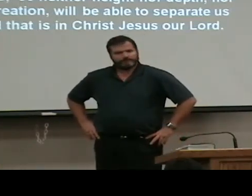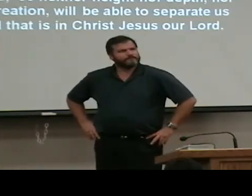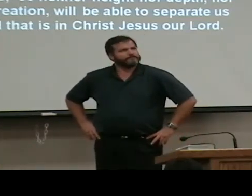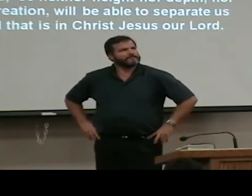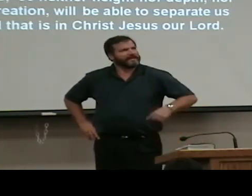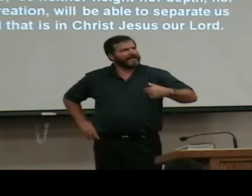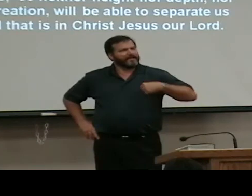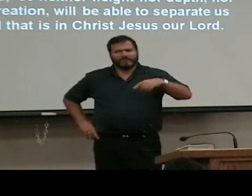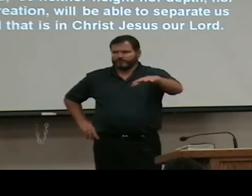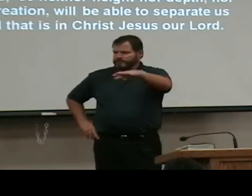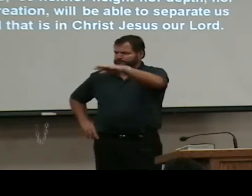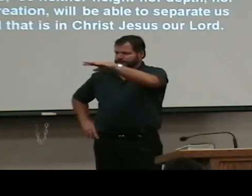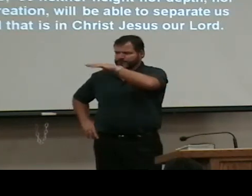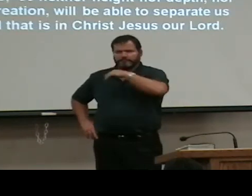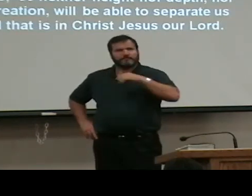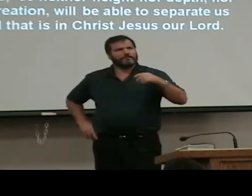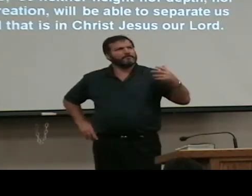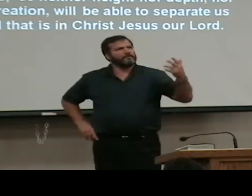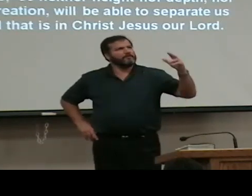me with all these,